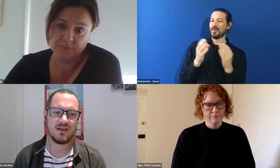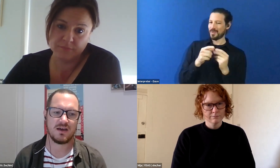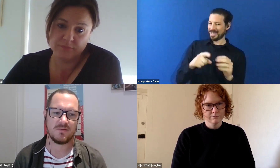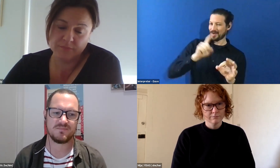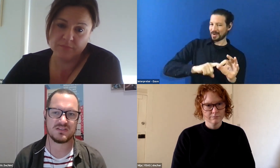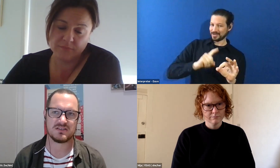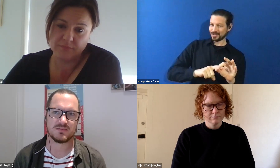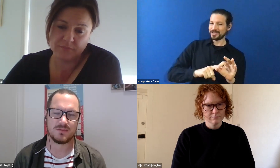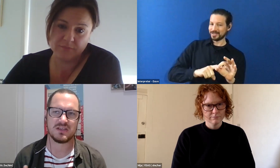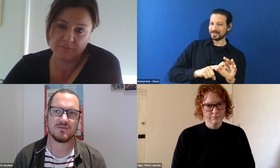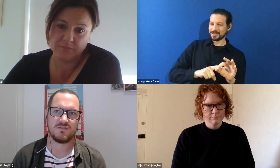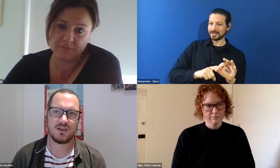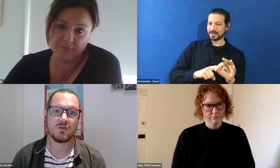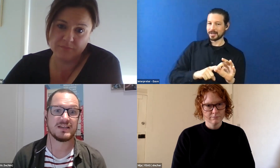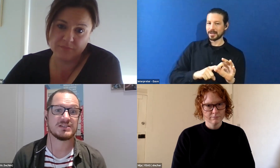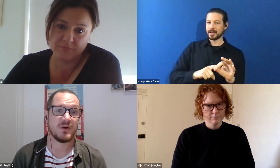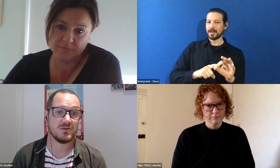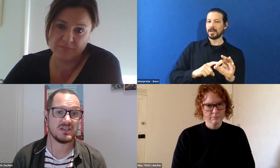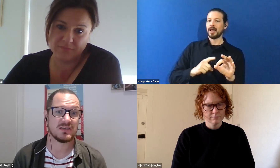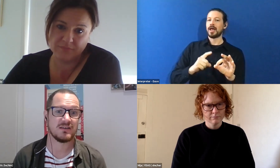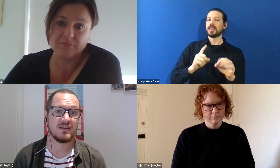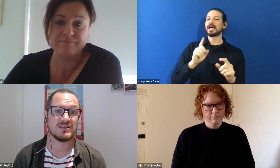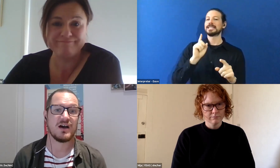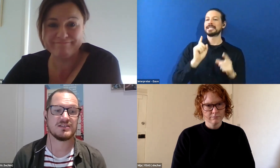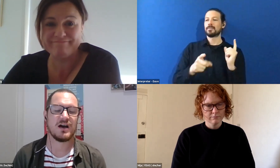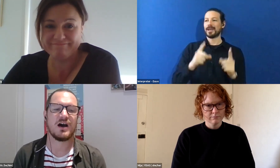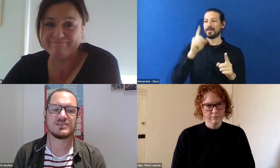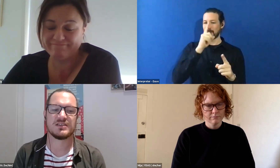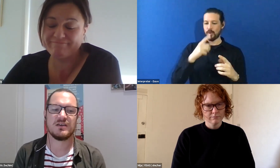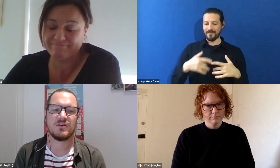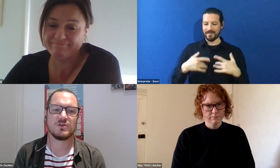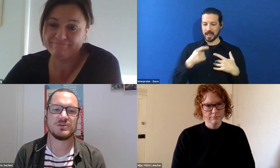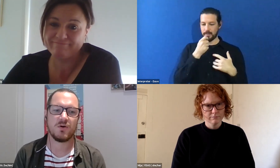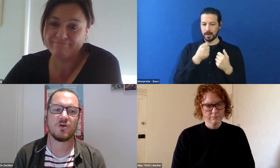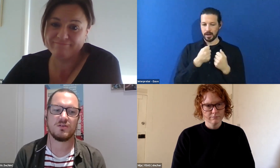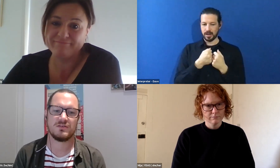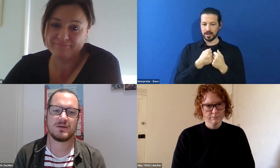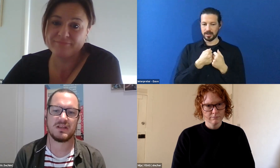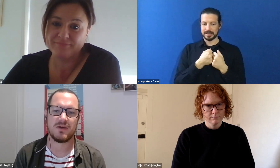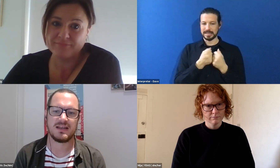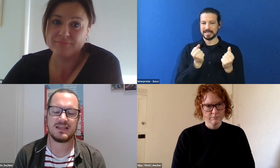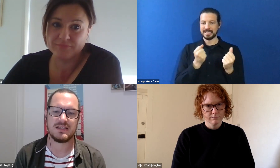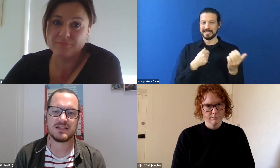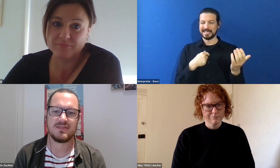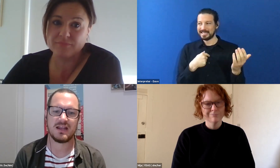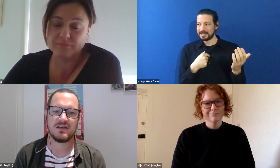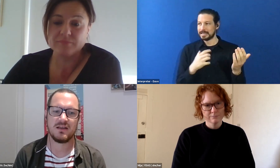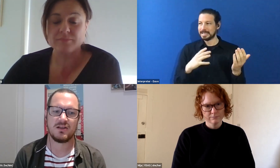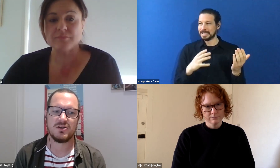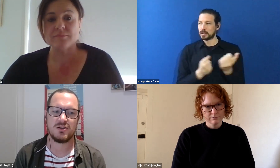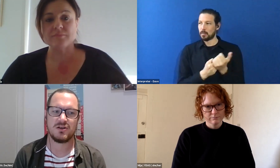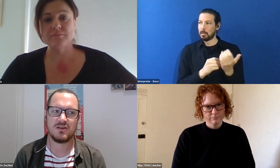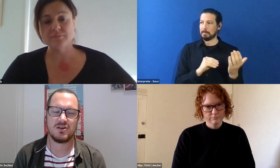that sometimes it can feel quite exposing to ask what support somebody might need and